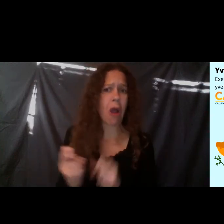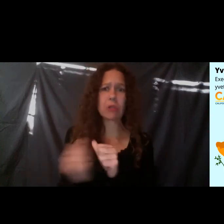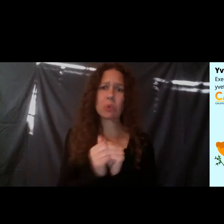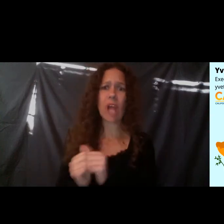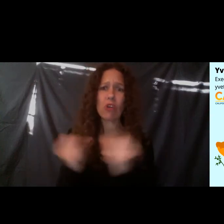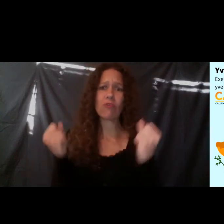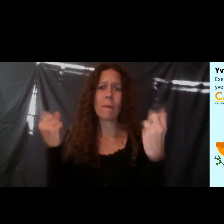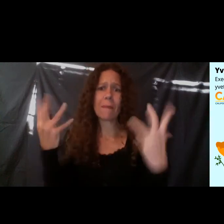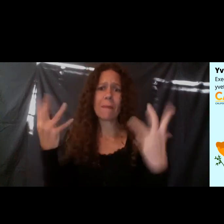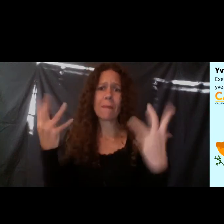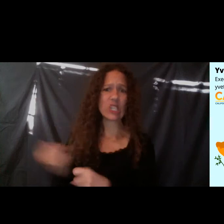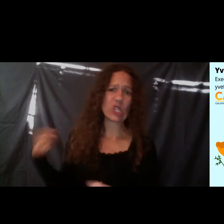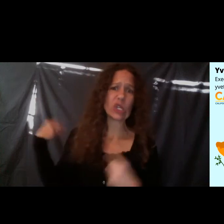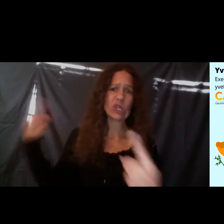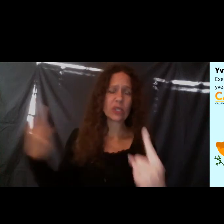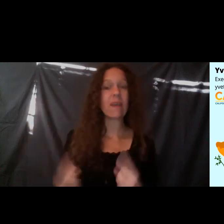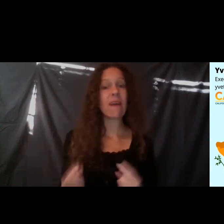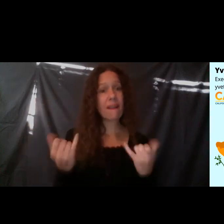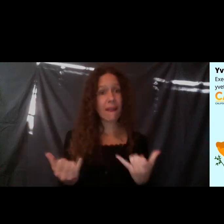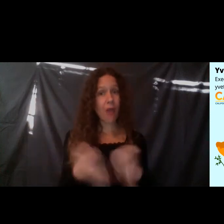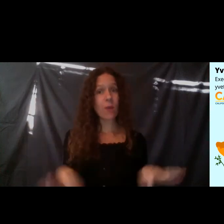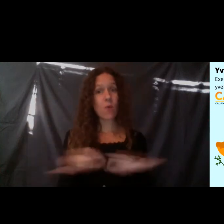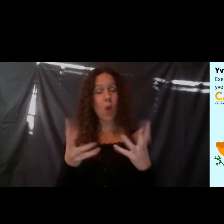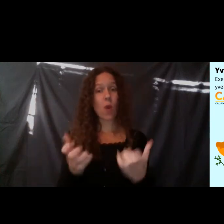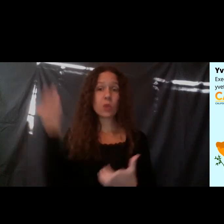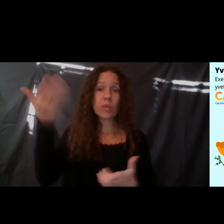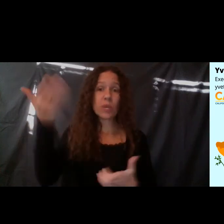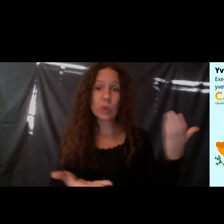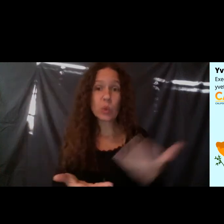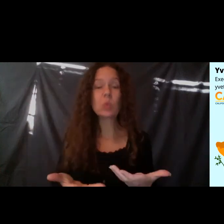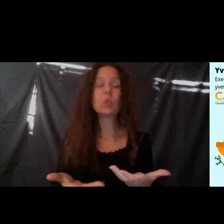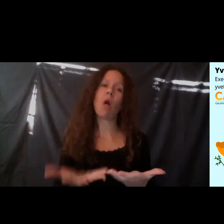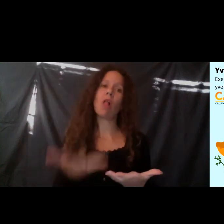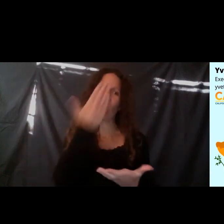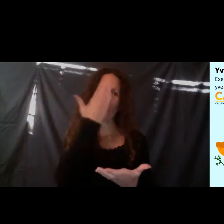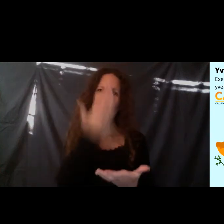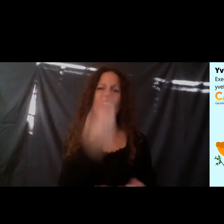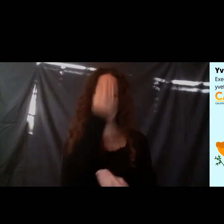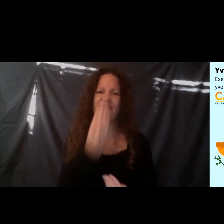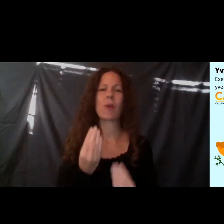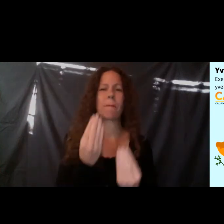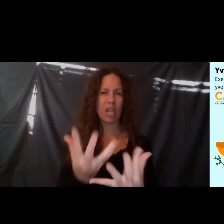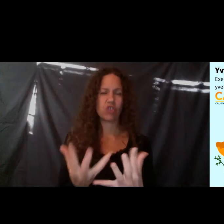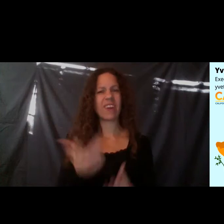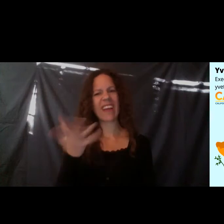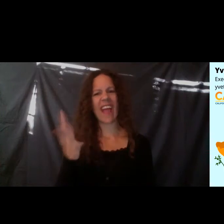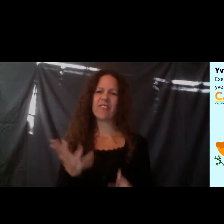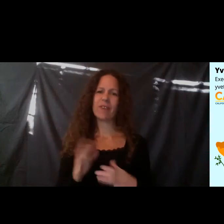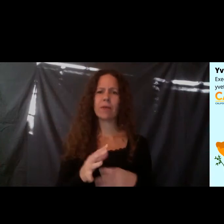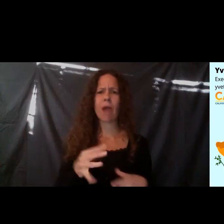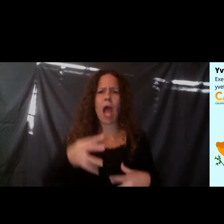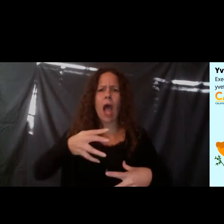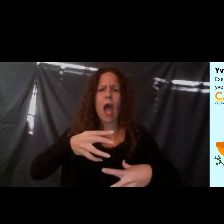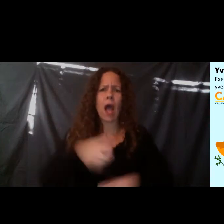I want to introduce some good information here. We're going to give you kind of a snapshot of all the work